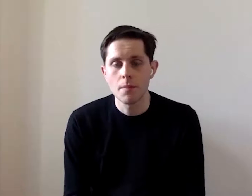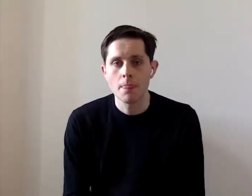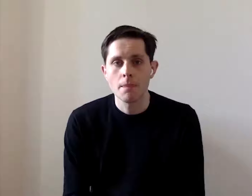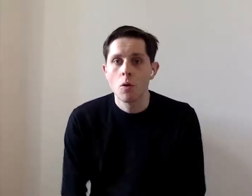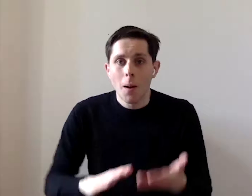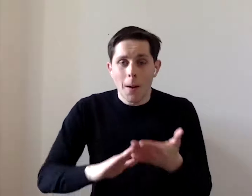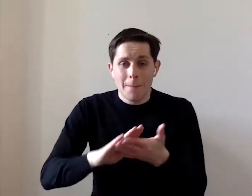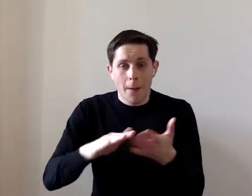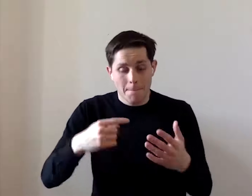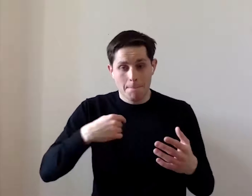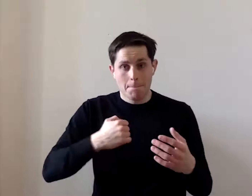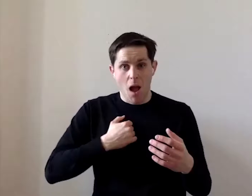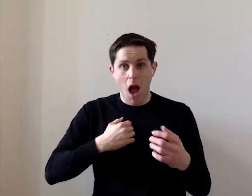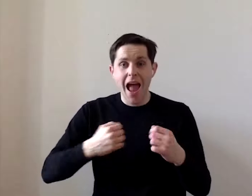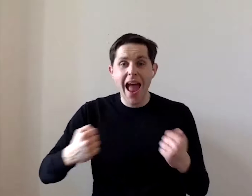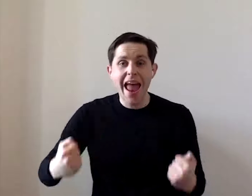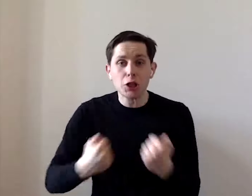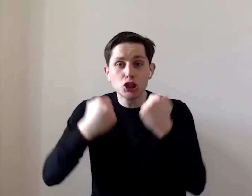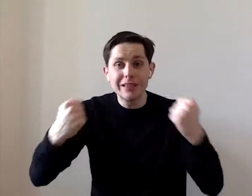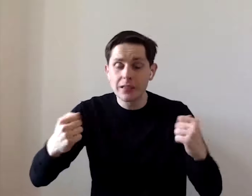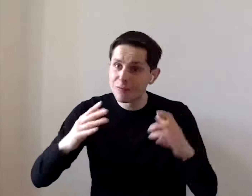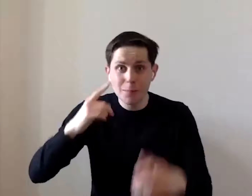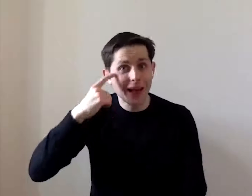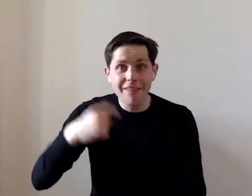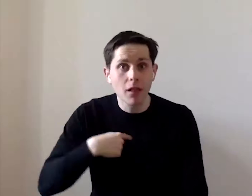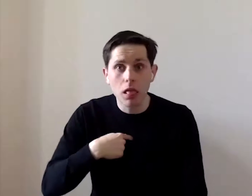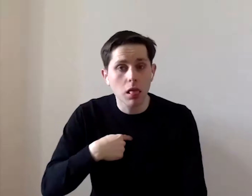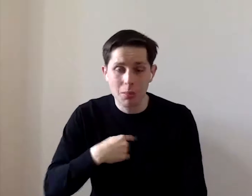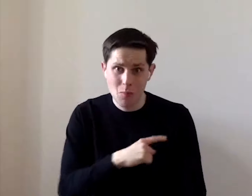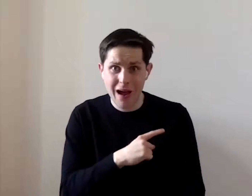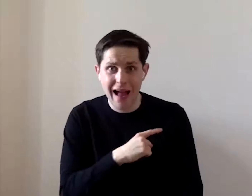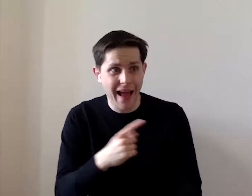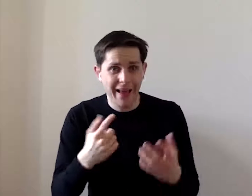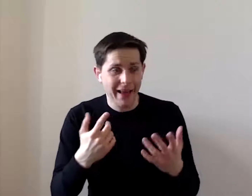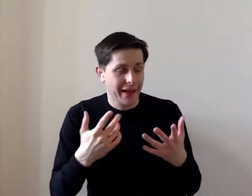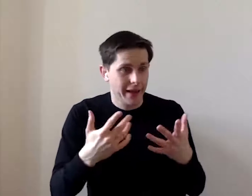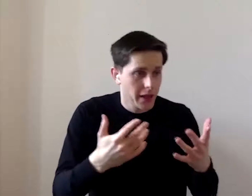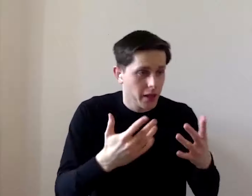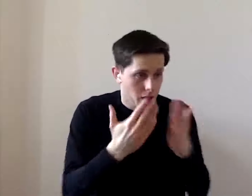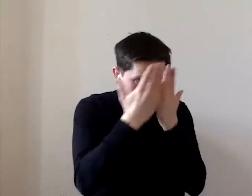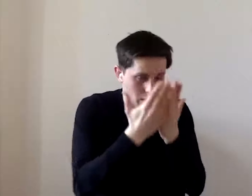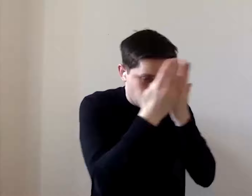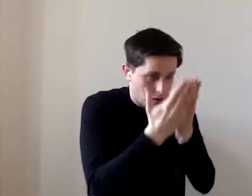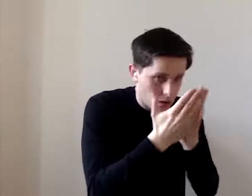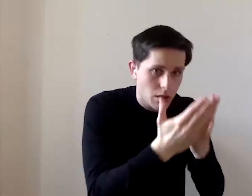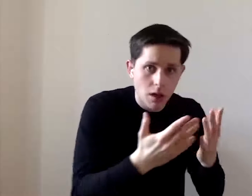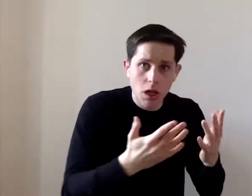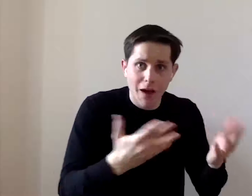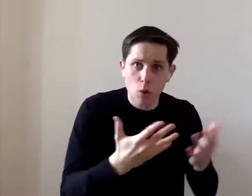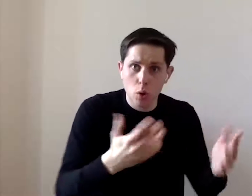sense of having to ration my energy very carefully during my master's because, you know, of course, the reason